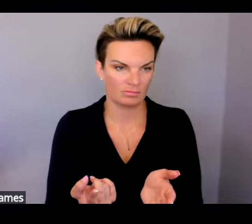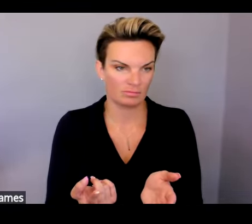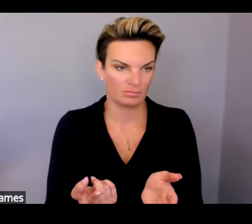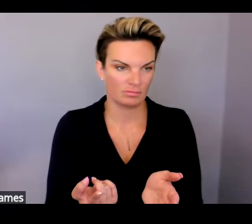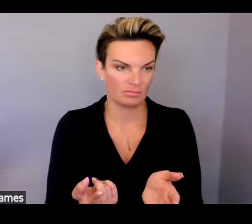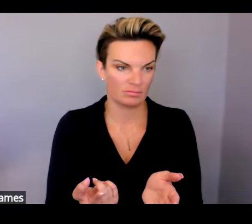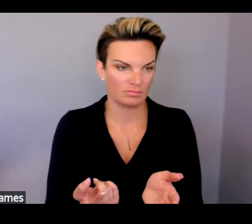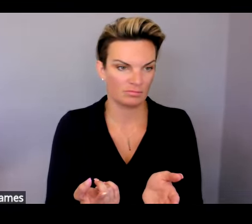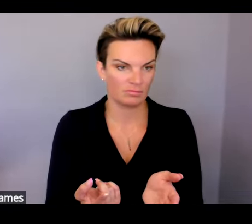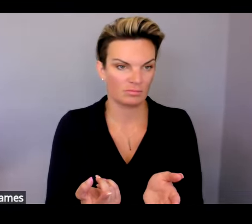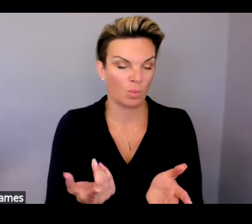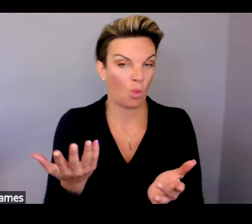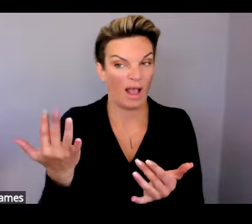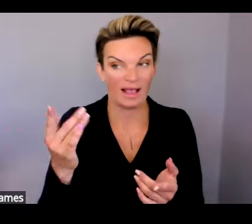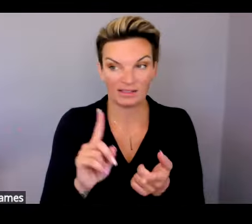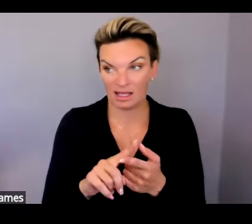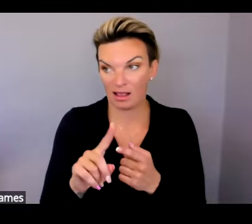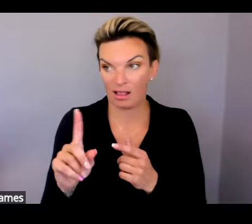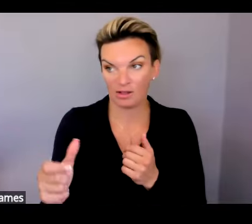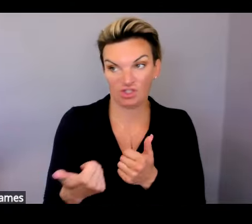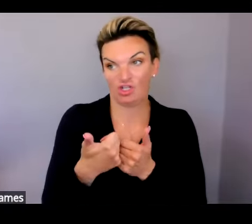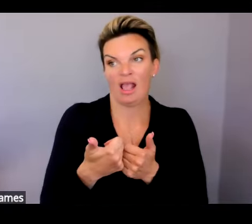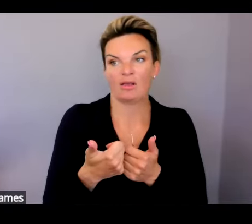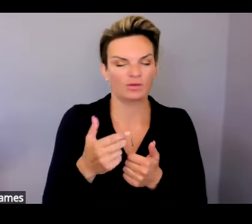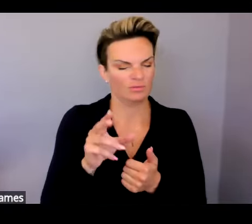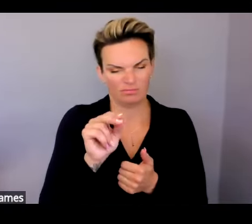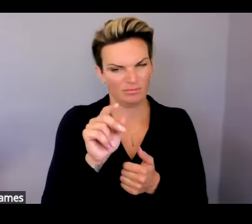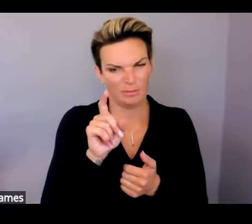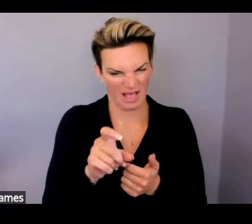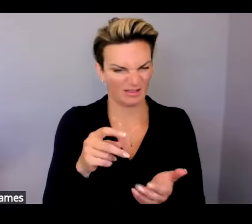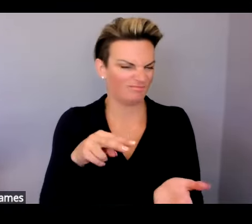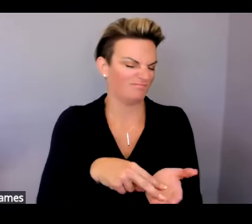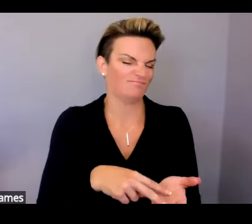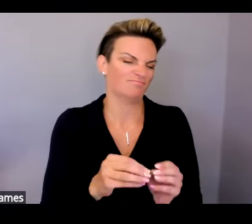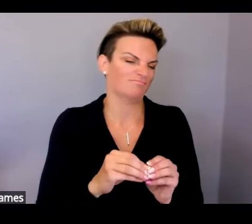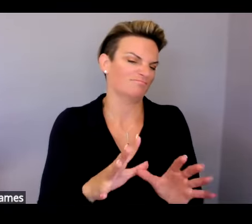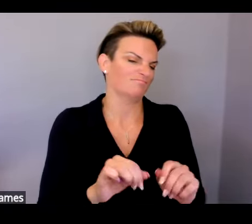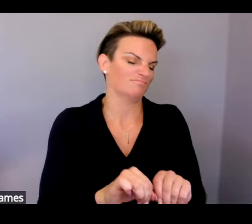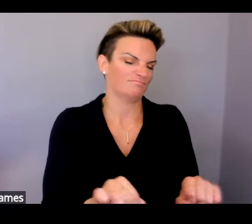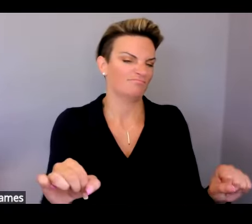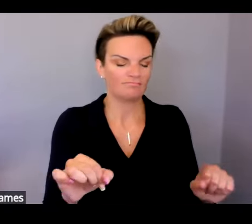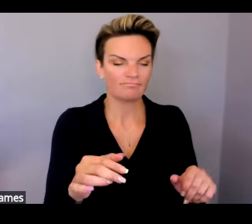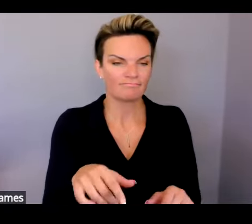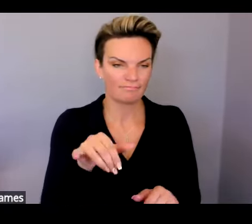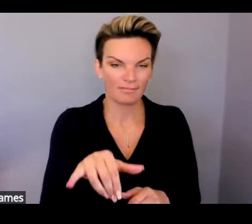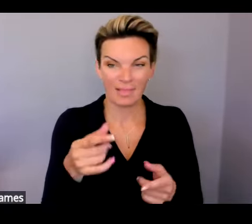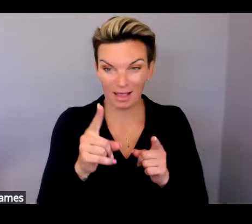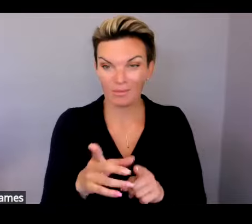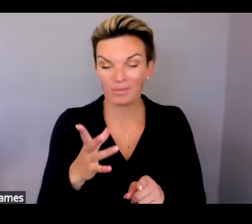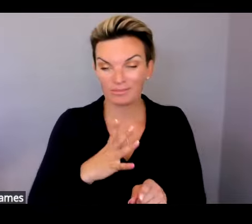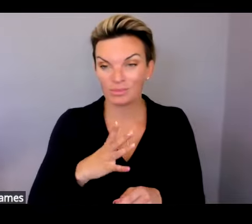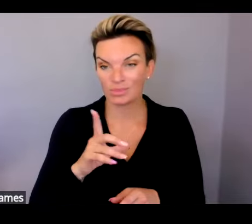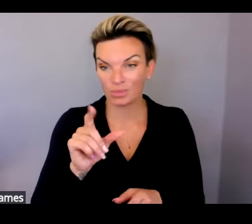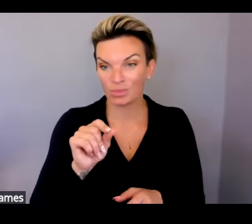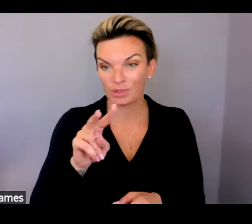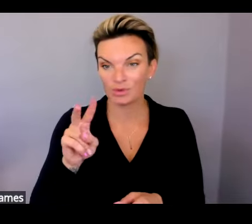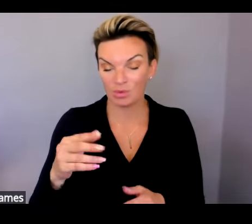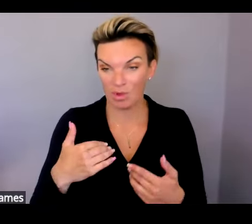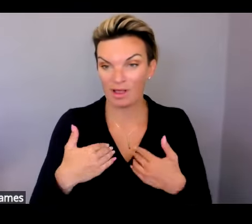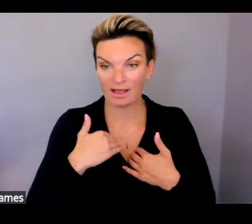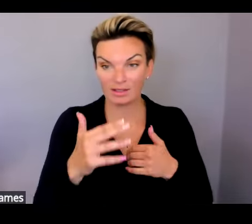challenger to say that. The Bureau ought to be saying that. And this is what happened in 2022. There were